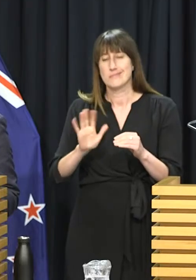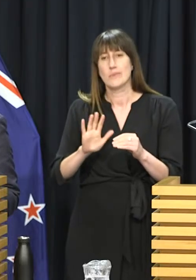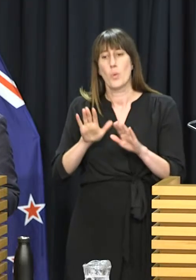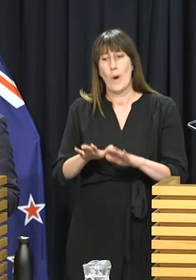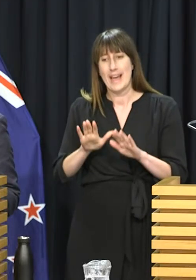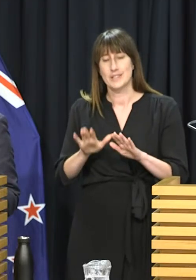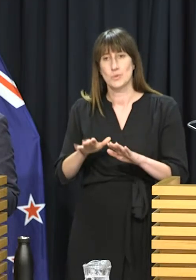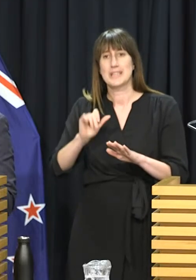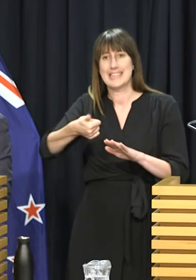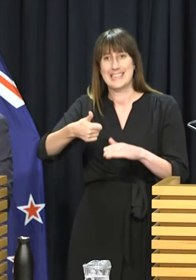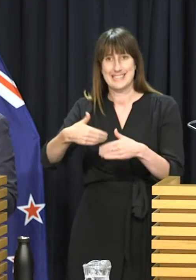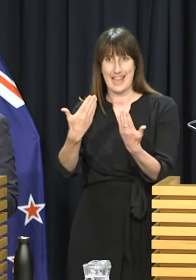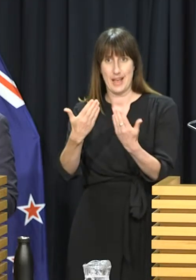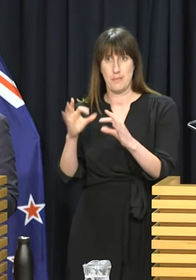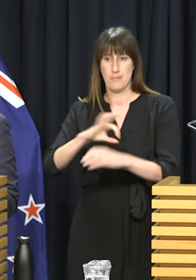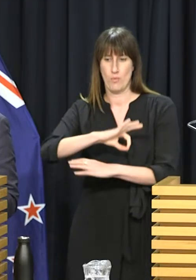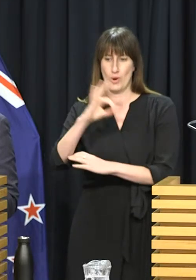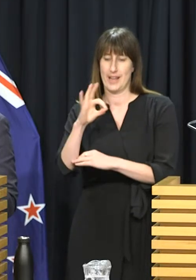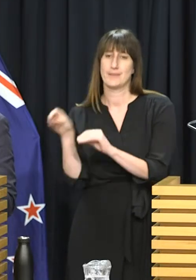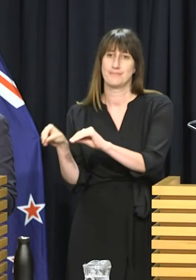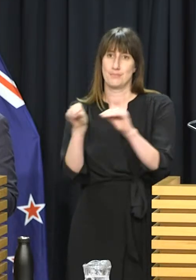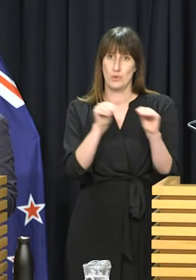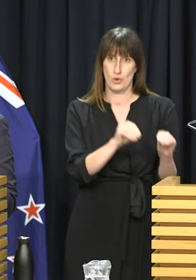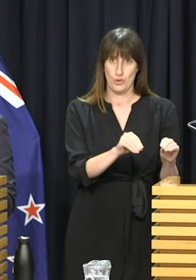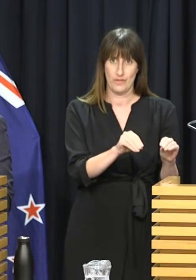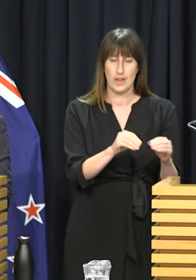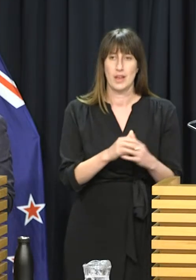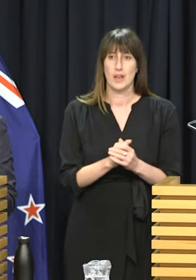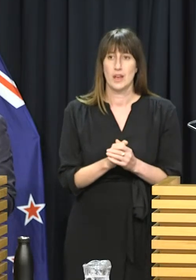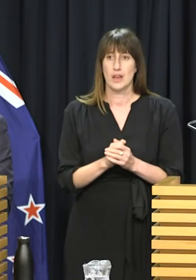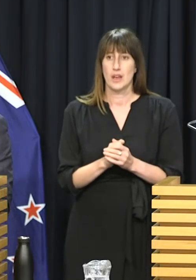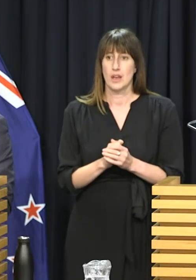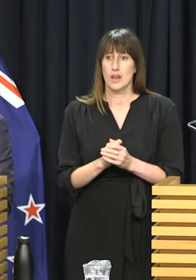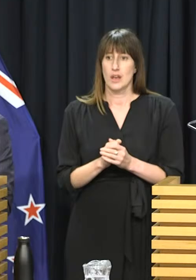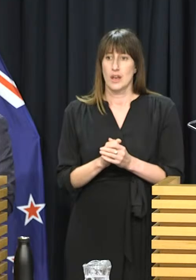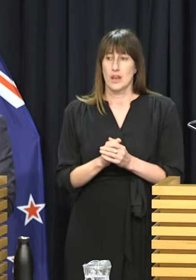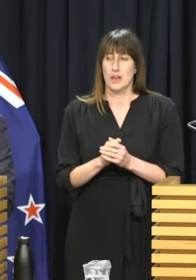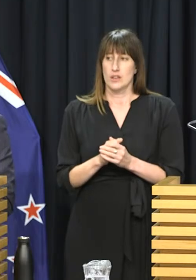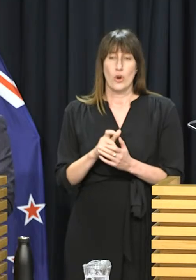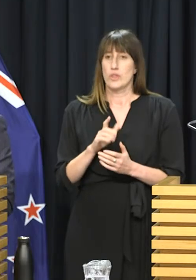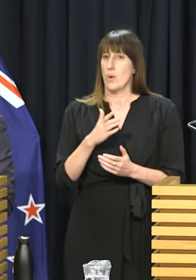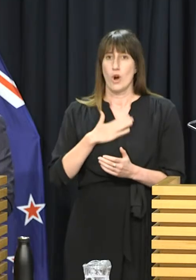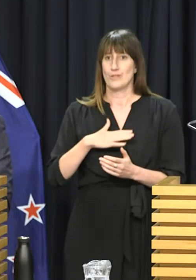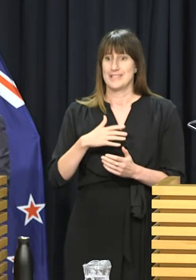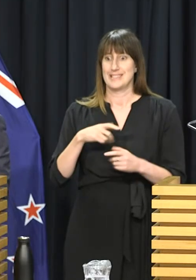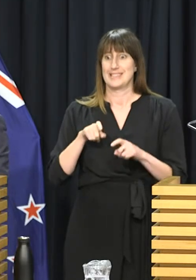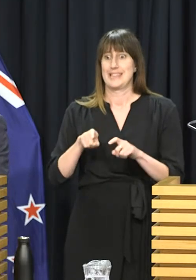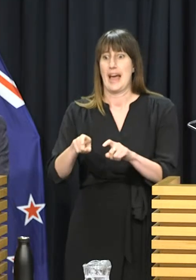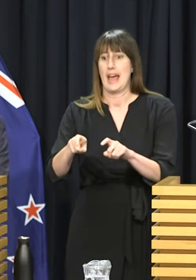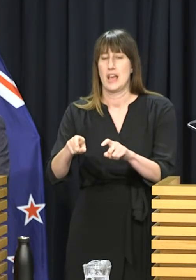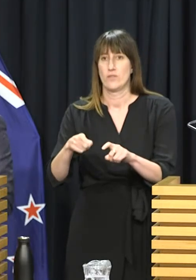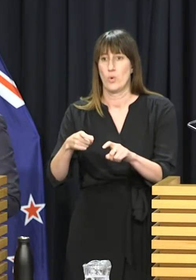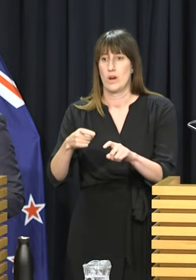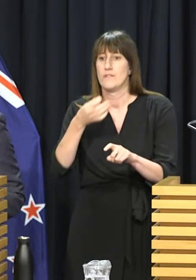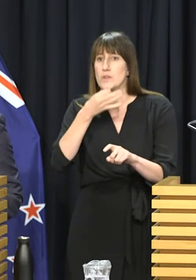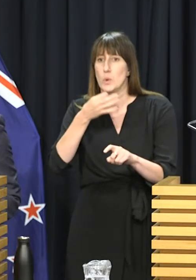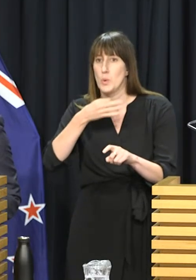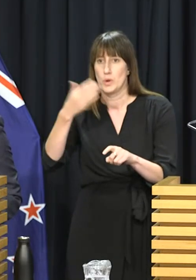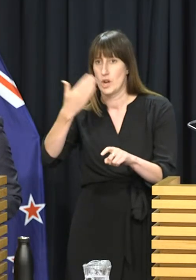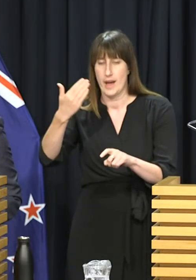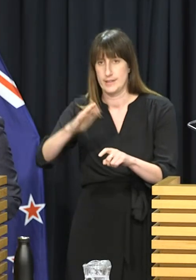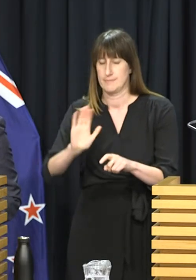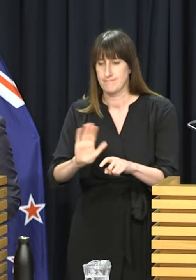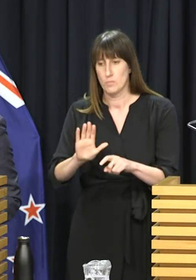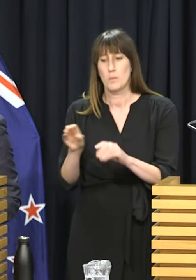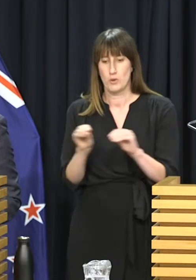one night in the MIQ, in the managed isolation facility that they have been assigned before being transferred to the